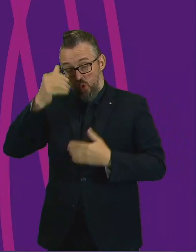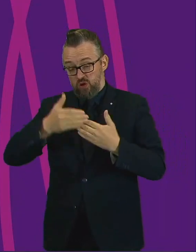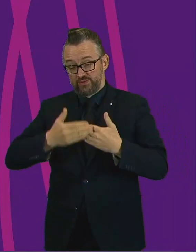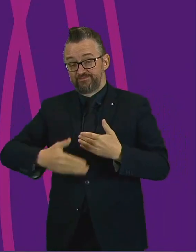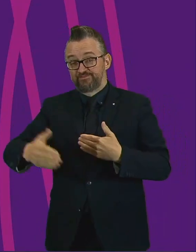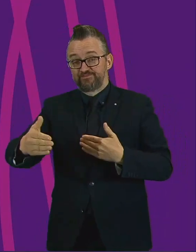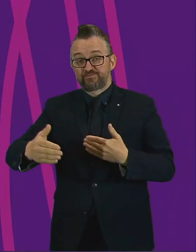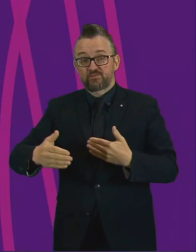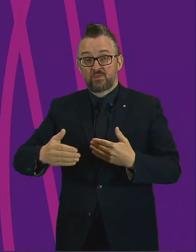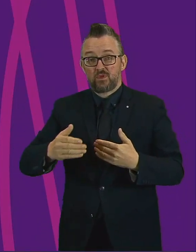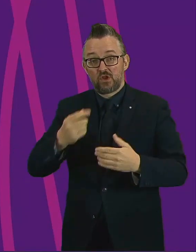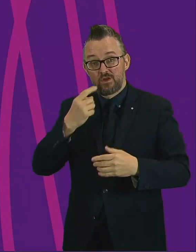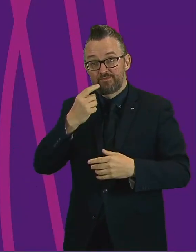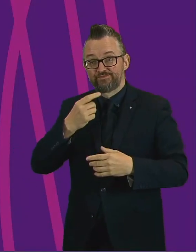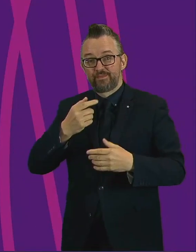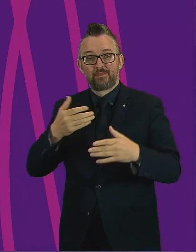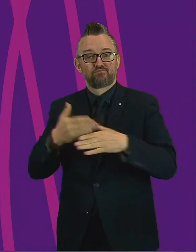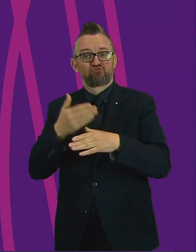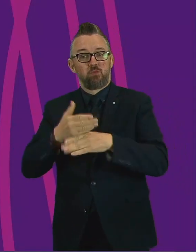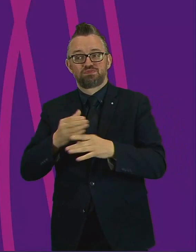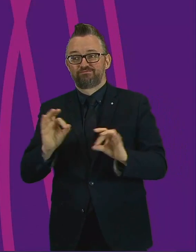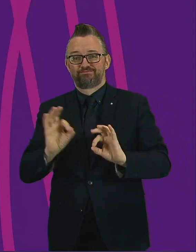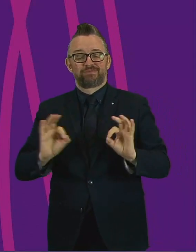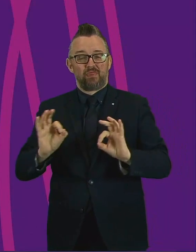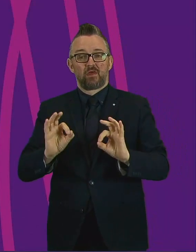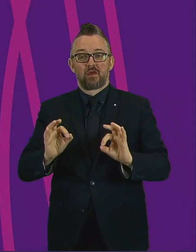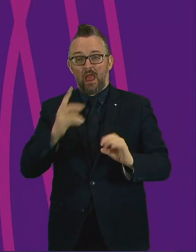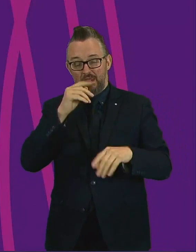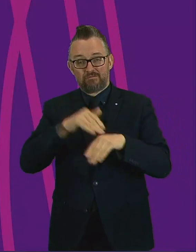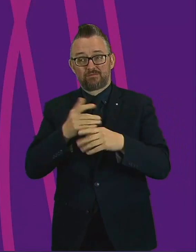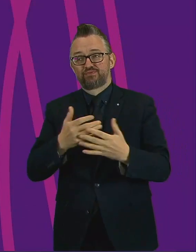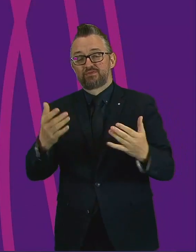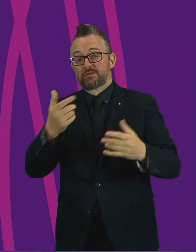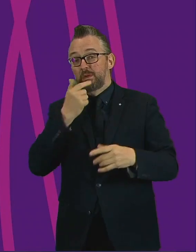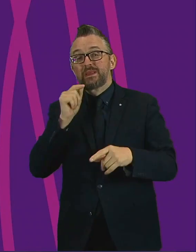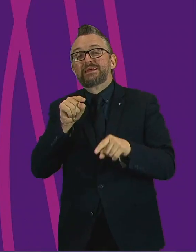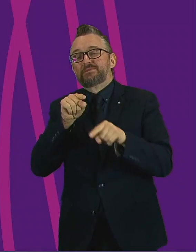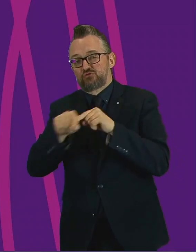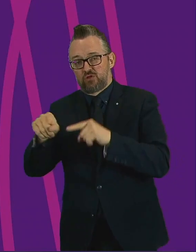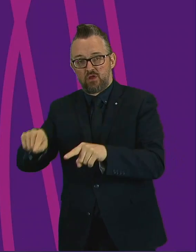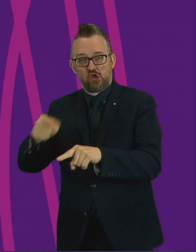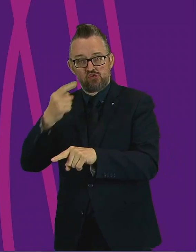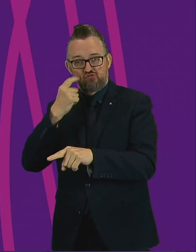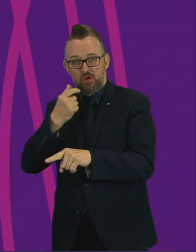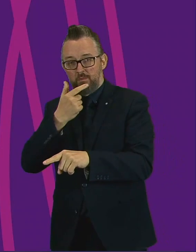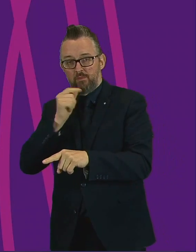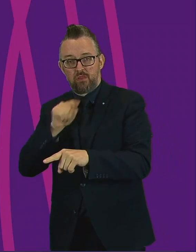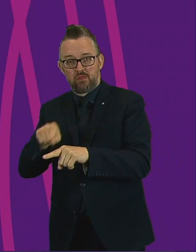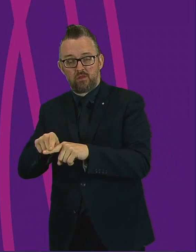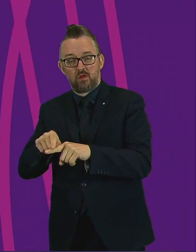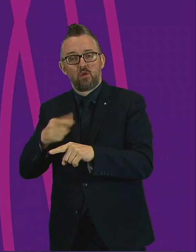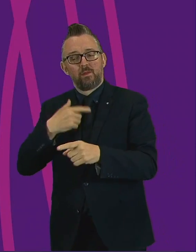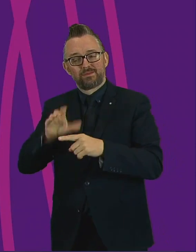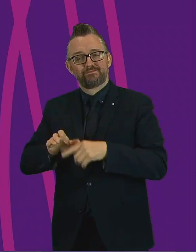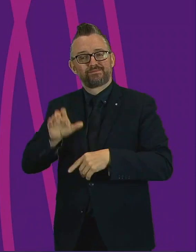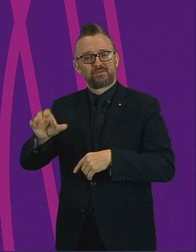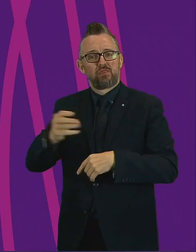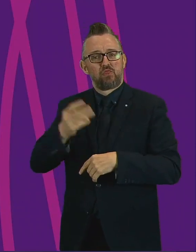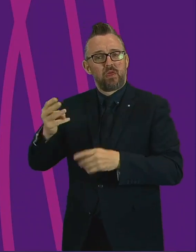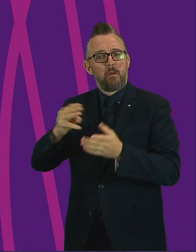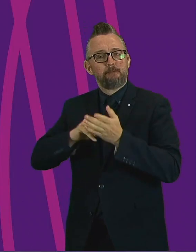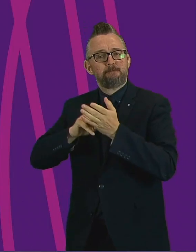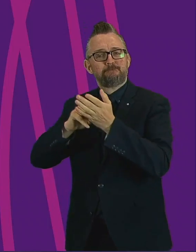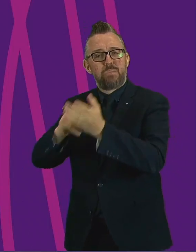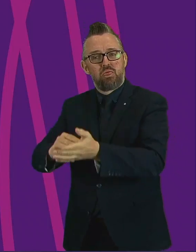anybody, but particularly on young people. We recently announced funding of £33 million to support people back to work as we gradually get